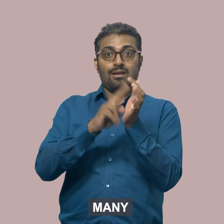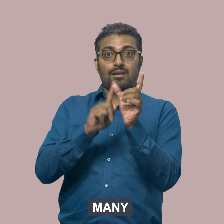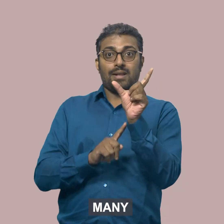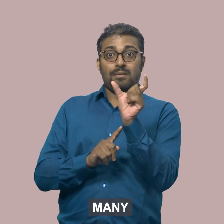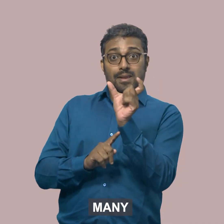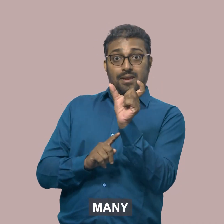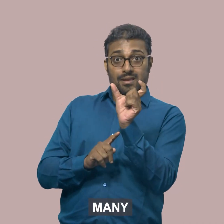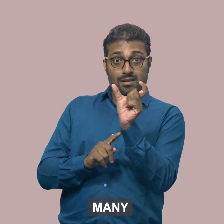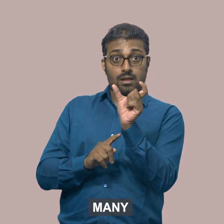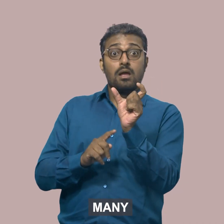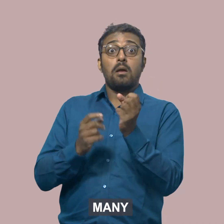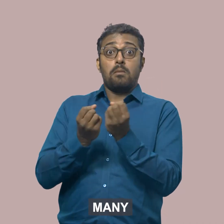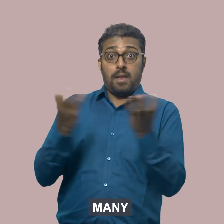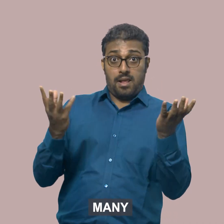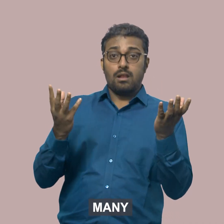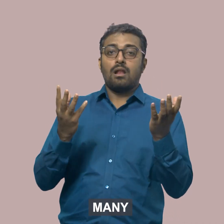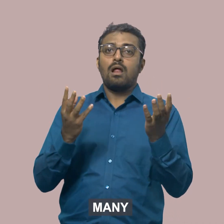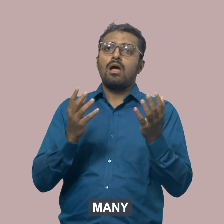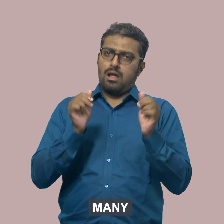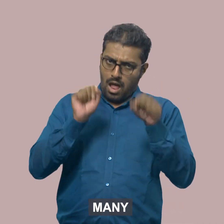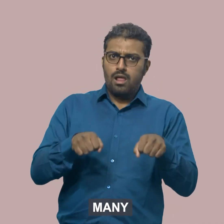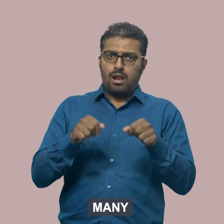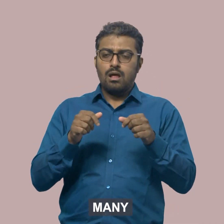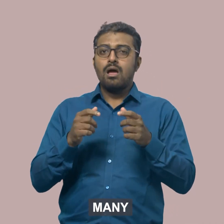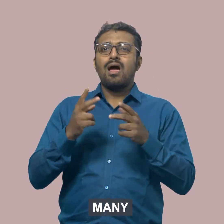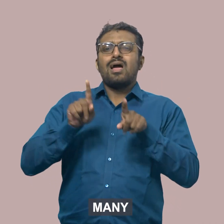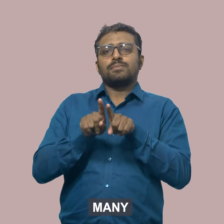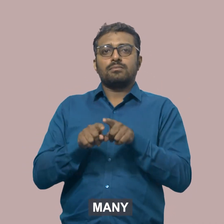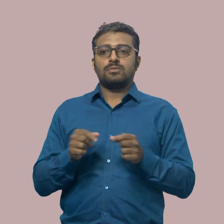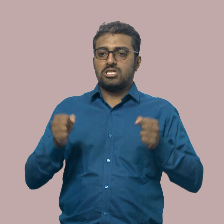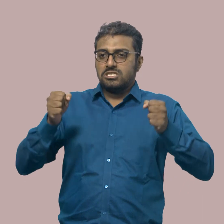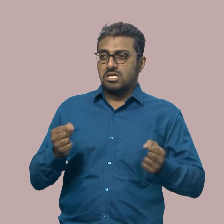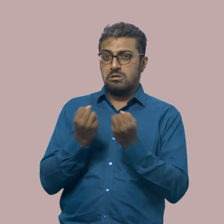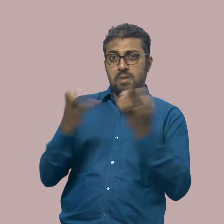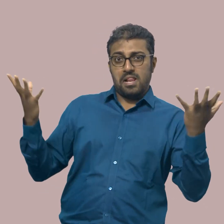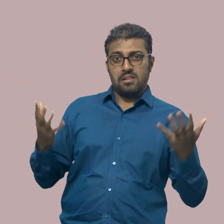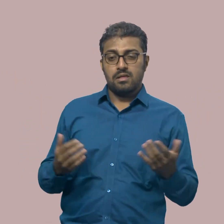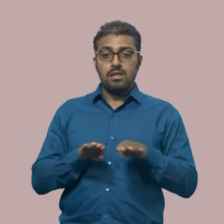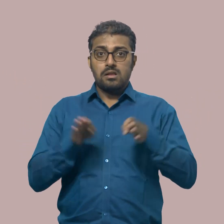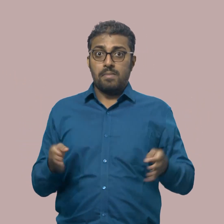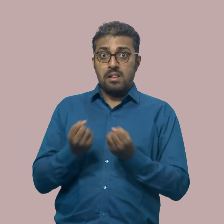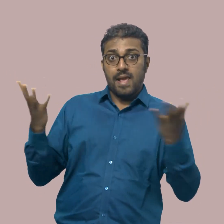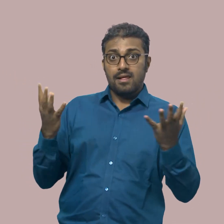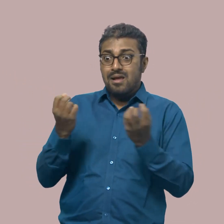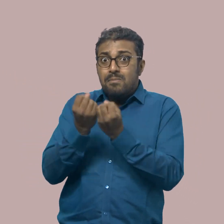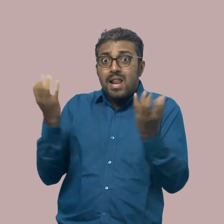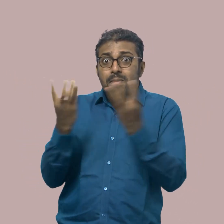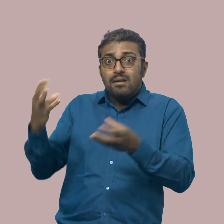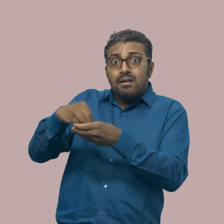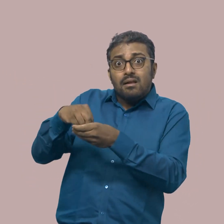in case separate sign many or number sign used